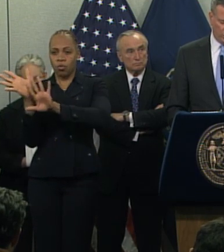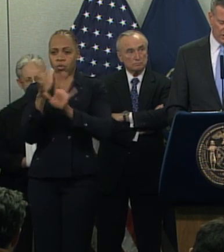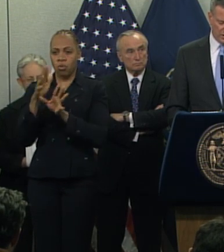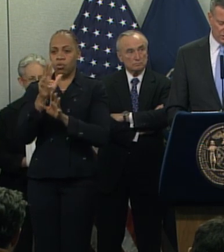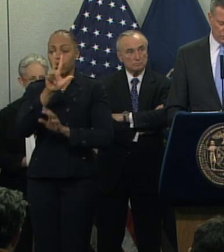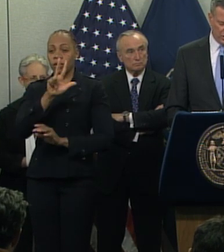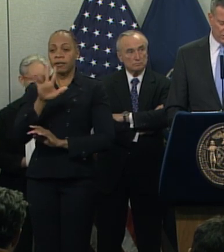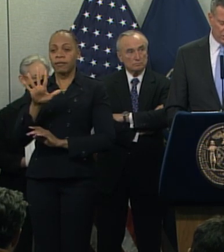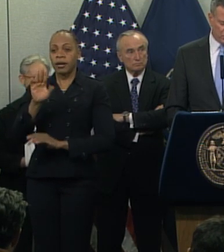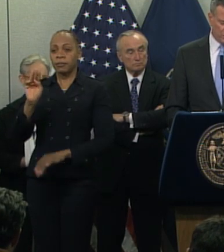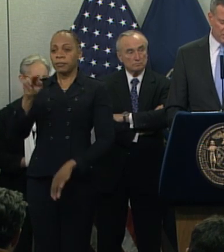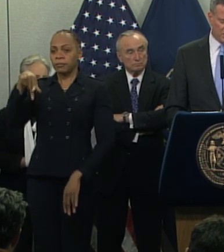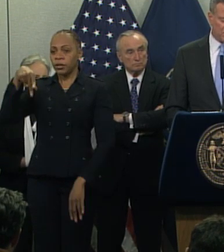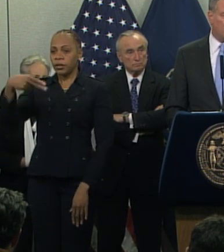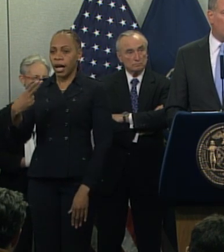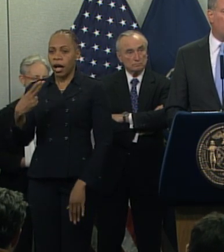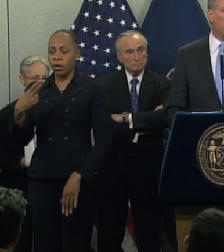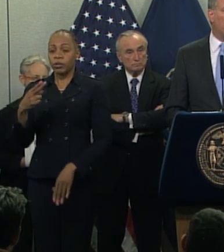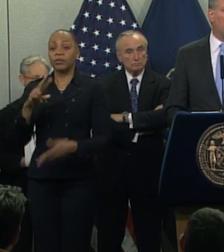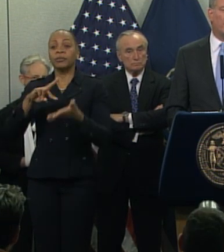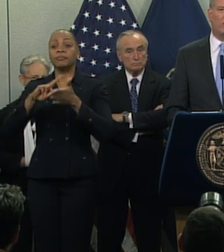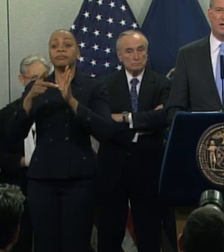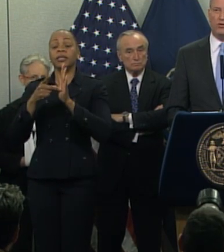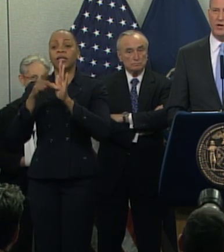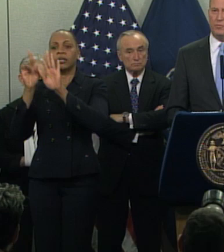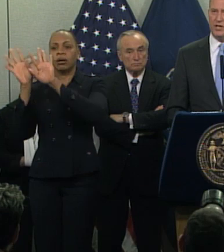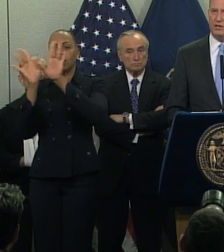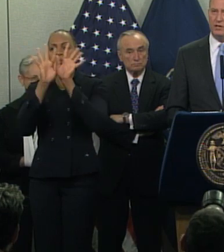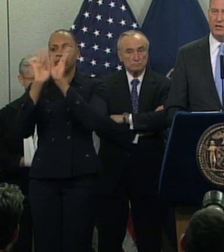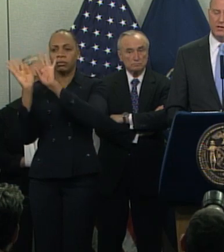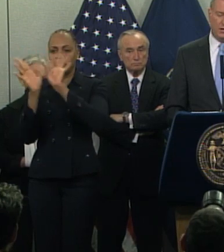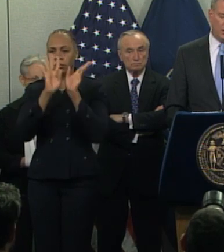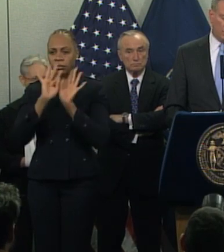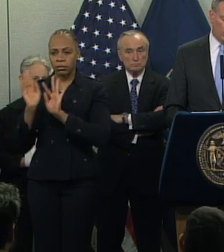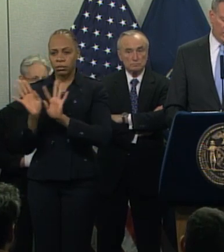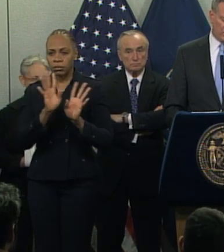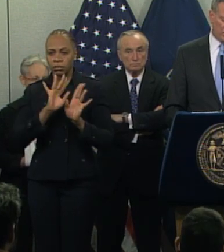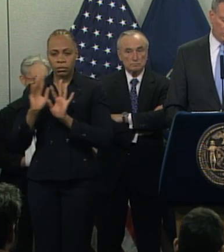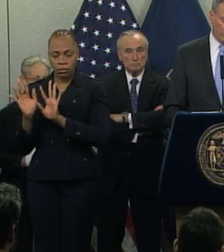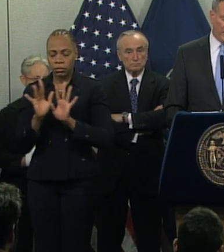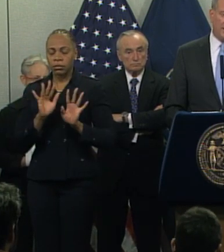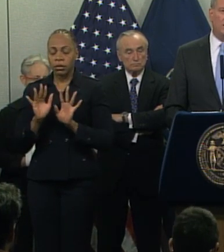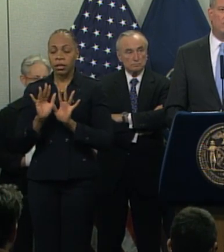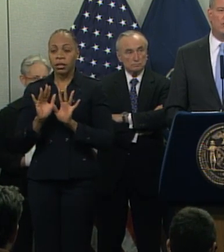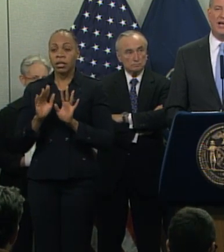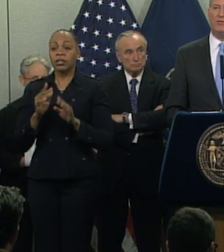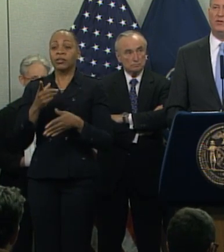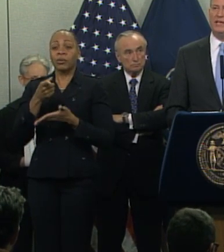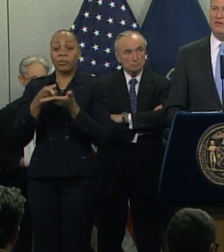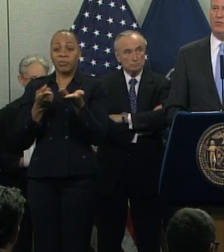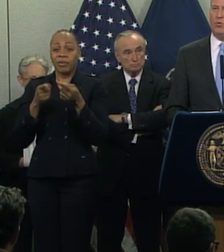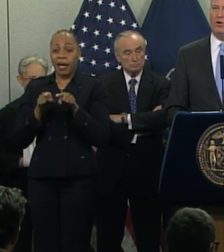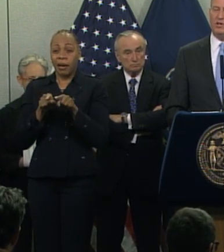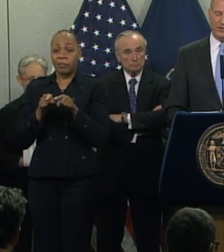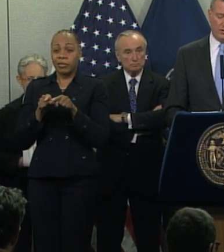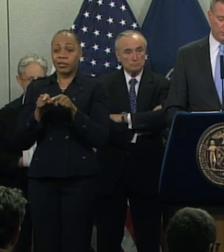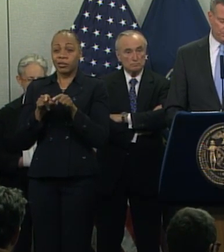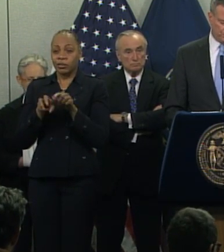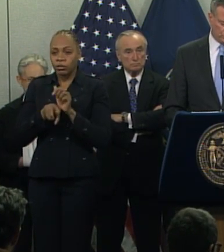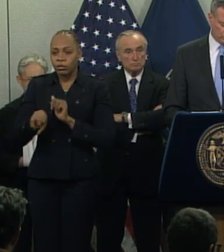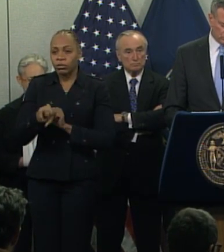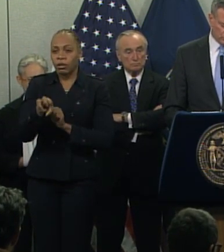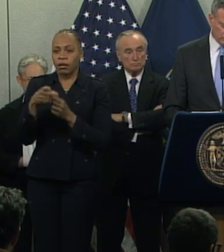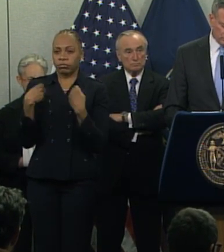will be a windy situation. It also means that snow will be blowing around quite a bit, which will make travel even more